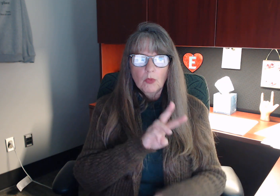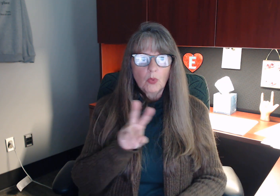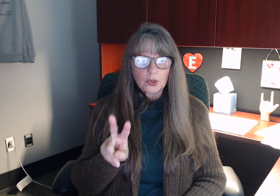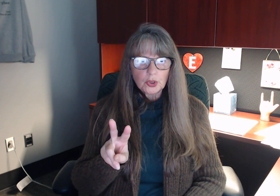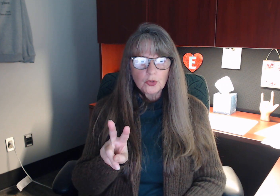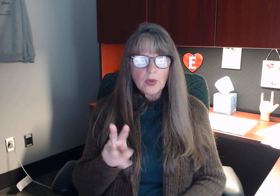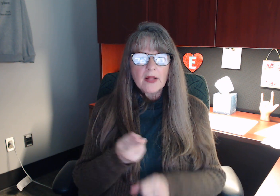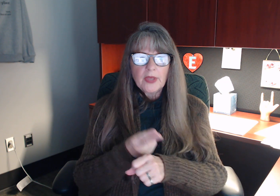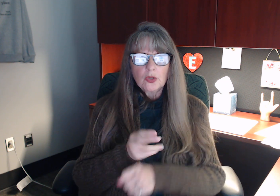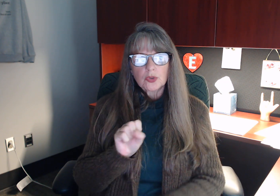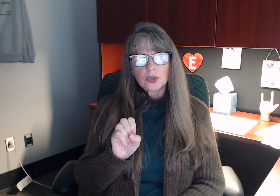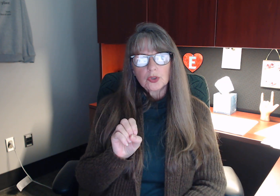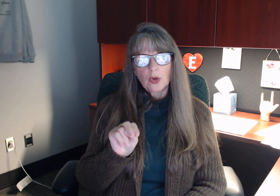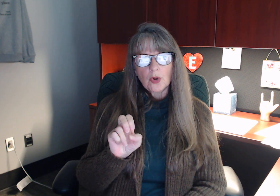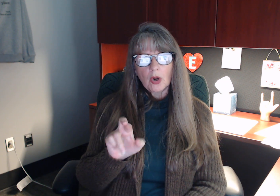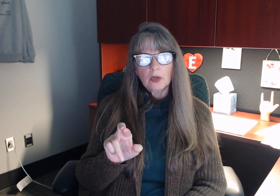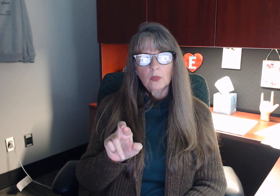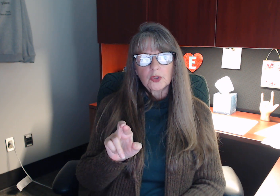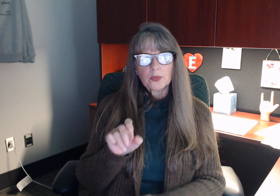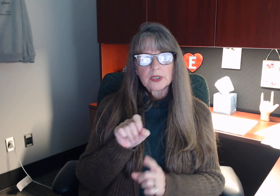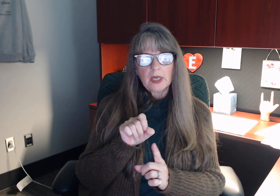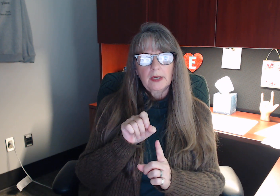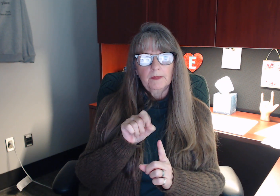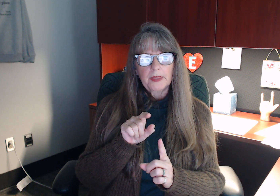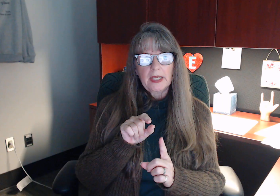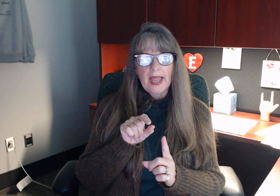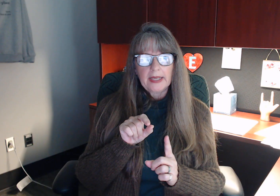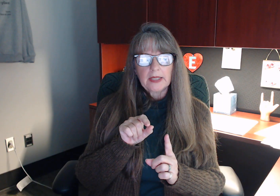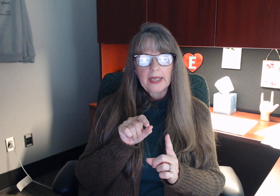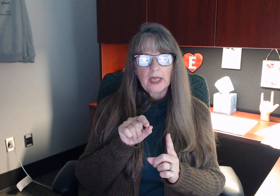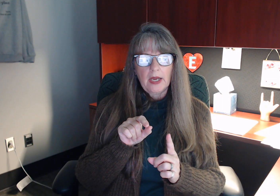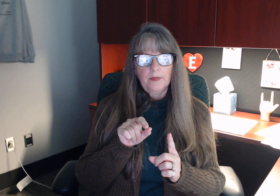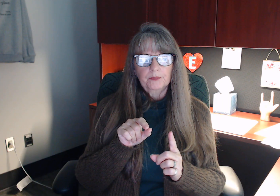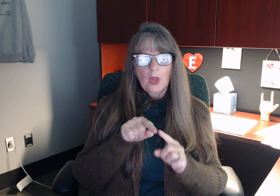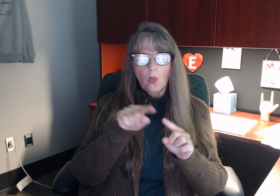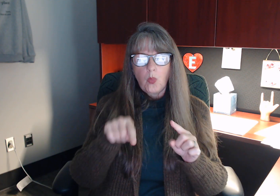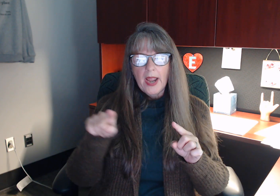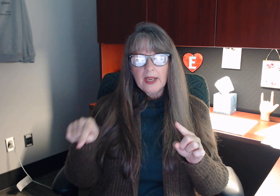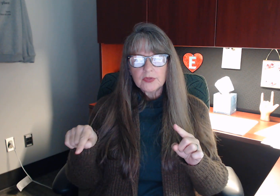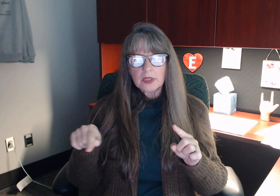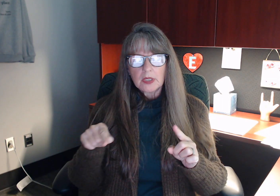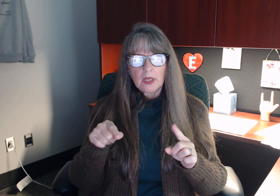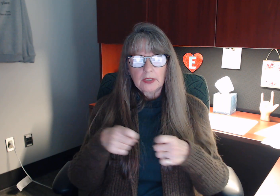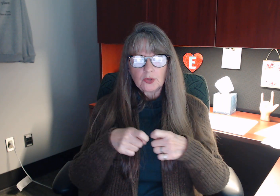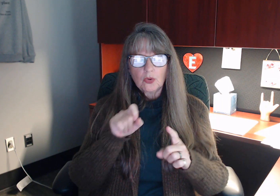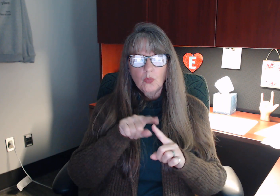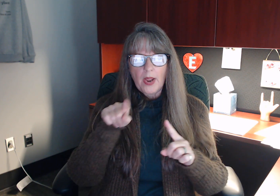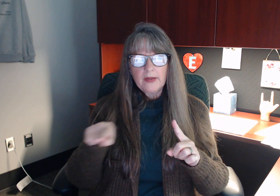War II, they used sonar, which was, it had like waves, electrical waves